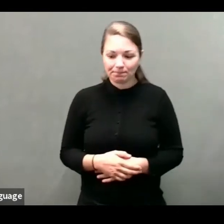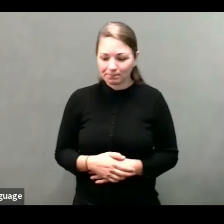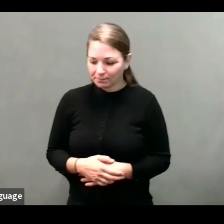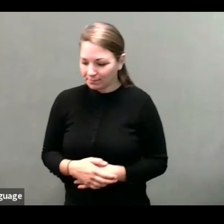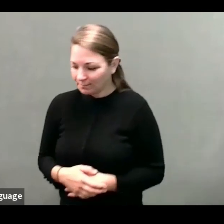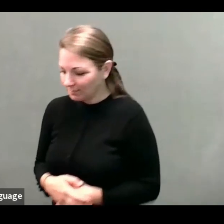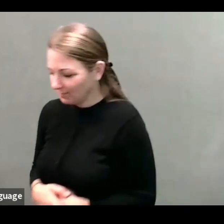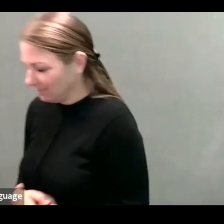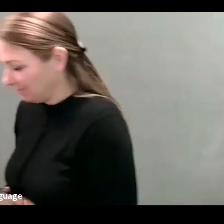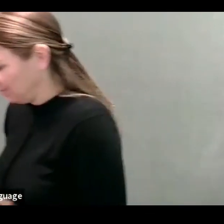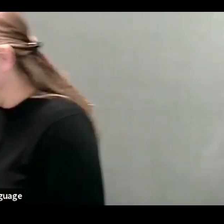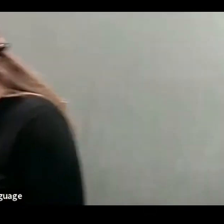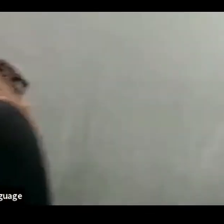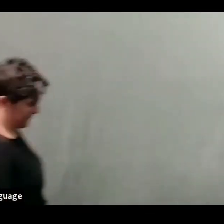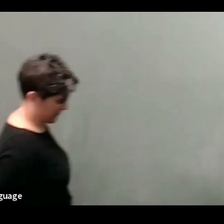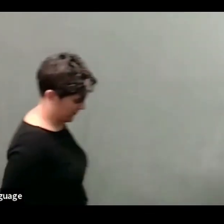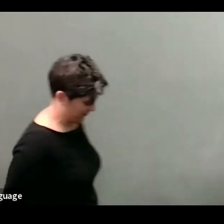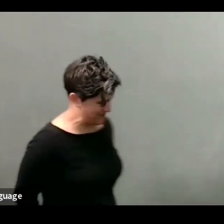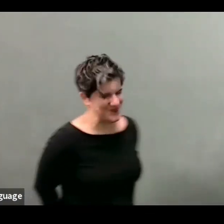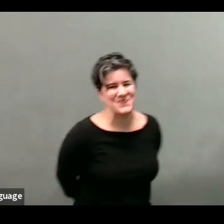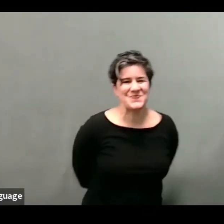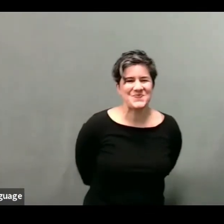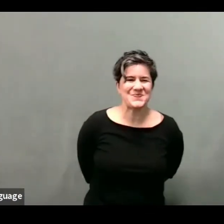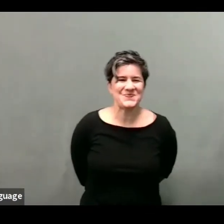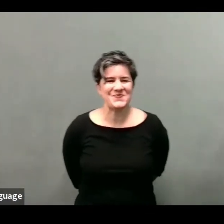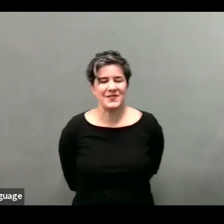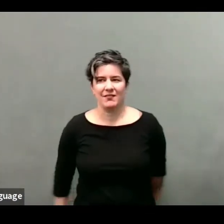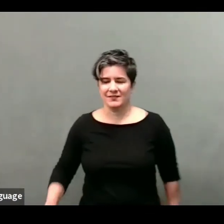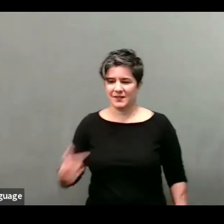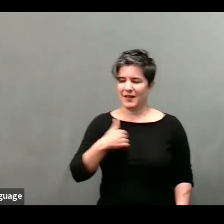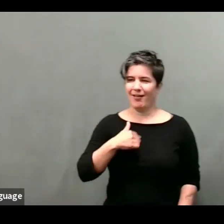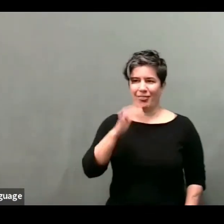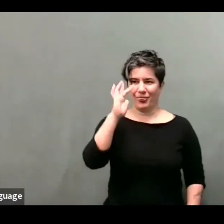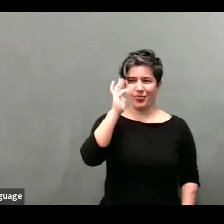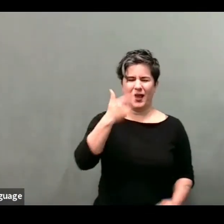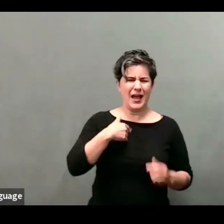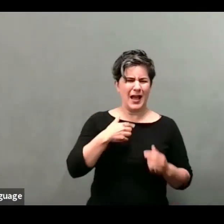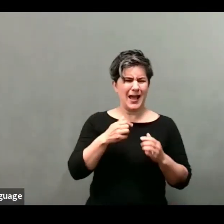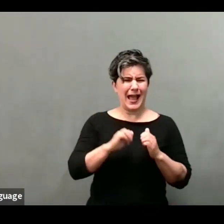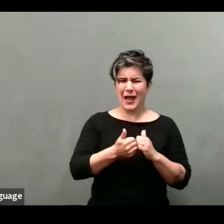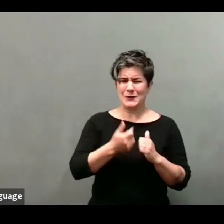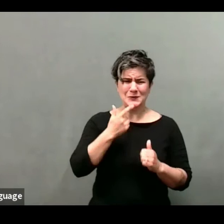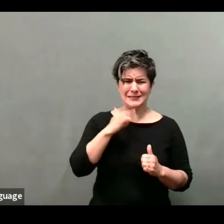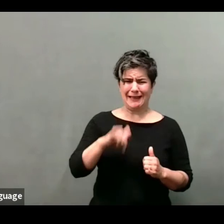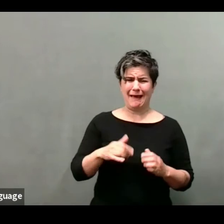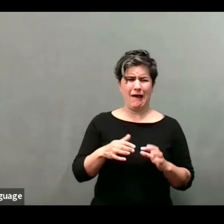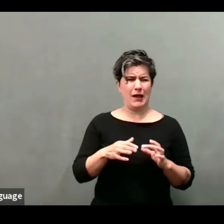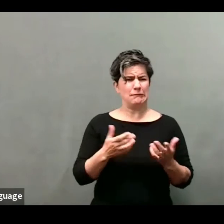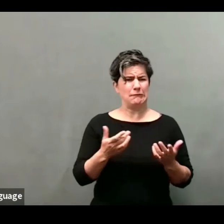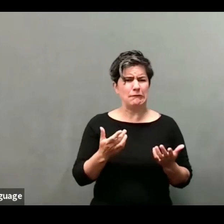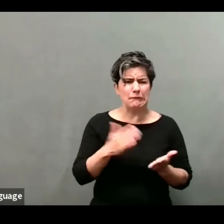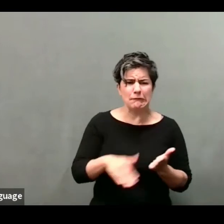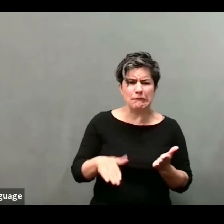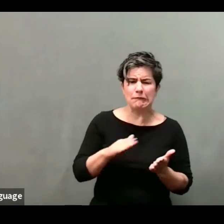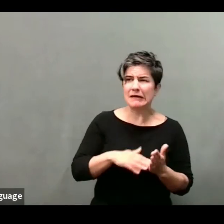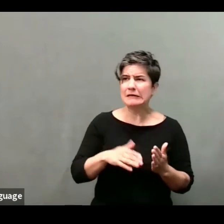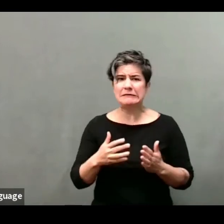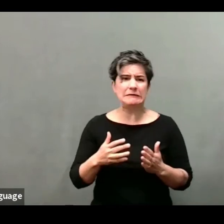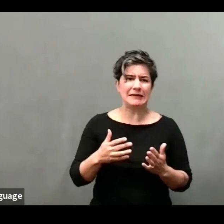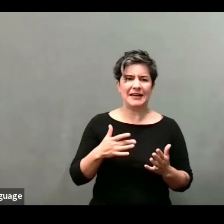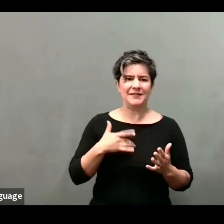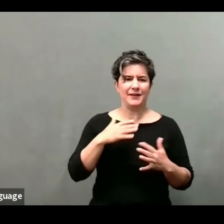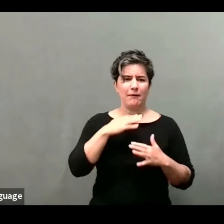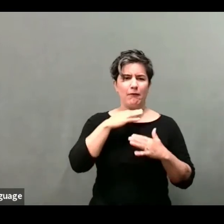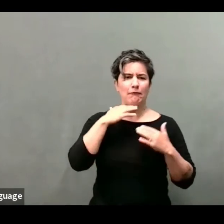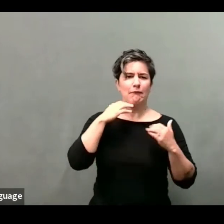God, that should not have taken me so many tries. Jesus. Thanks. Beautiful. It's the screen.